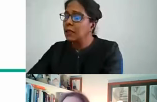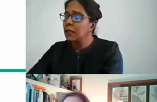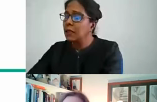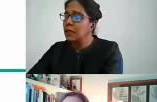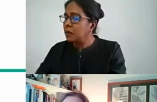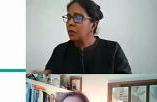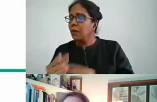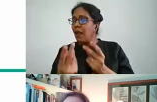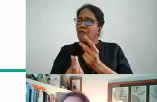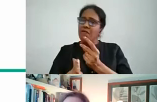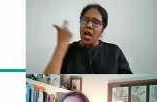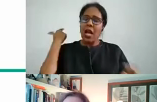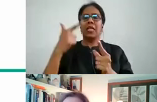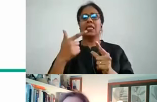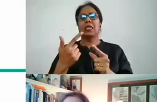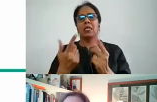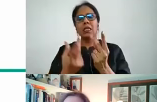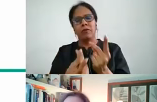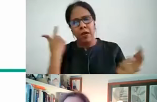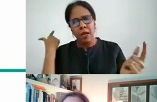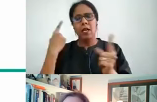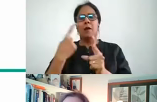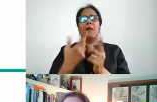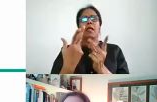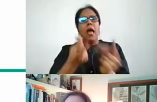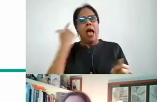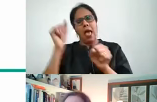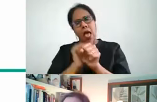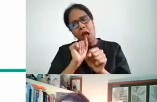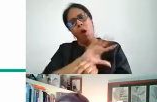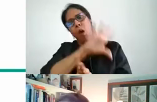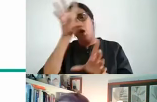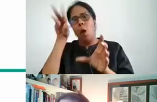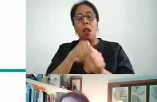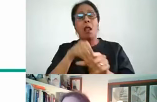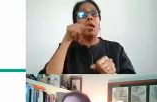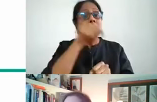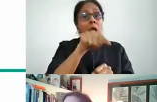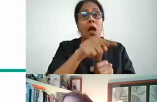this longer-range support. So, the standard does support that.